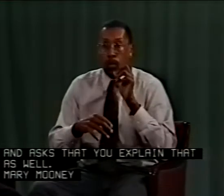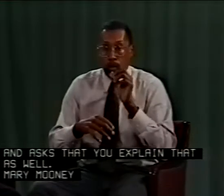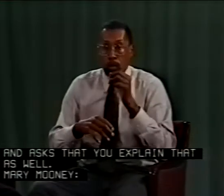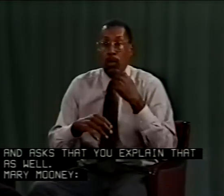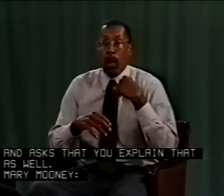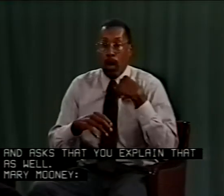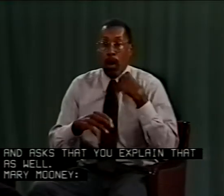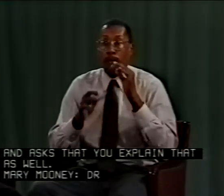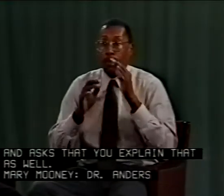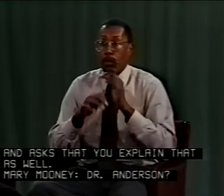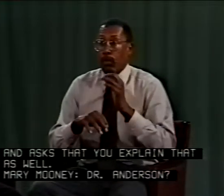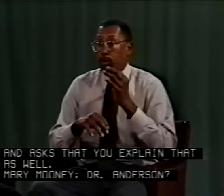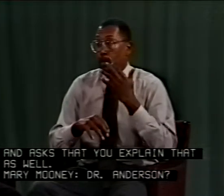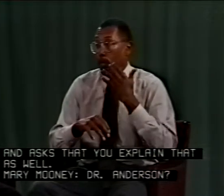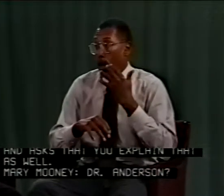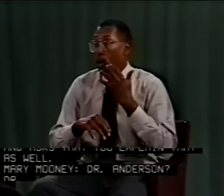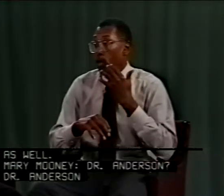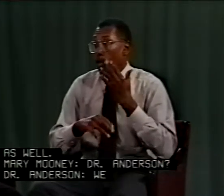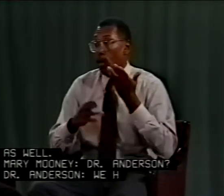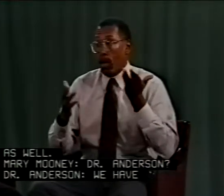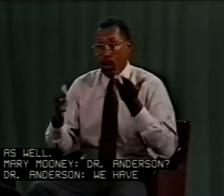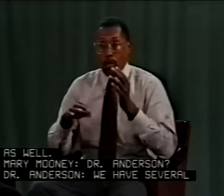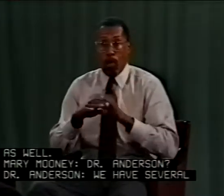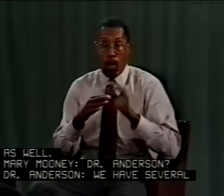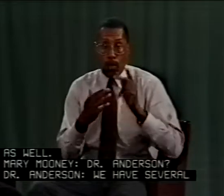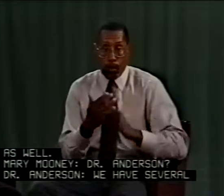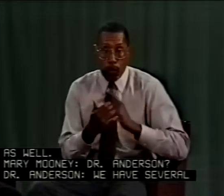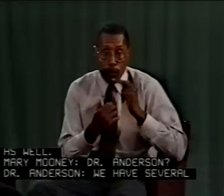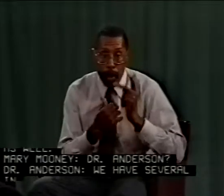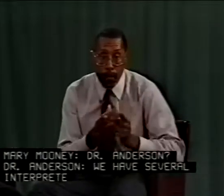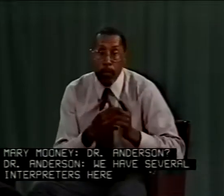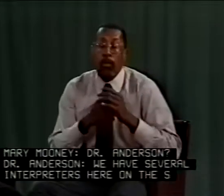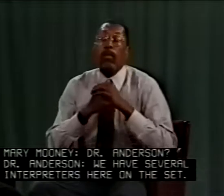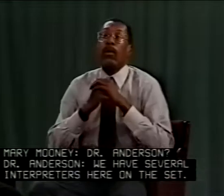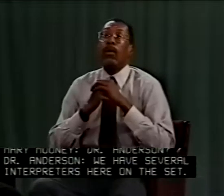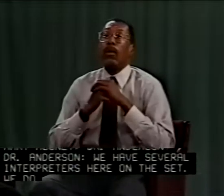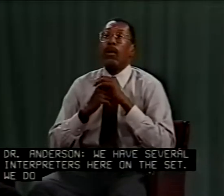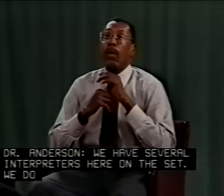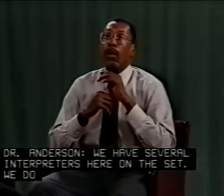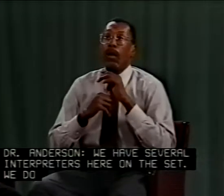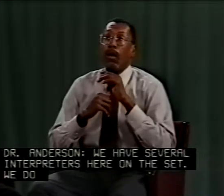set. We do have interpreters of color on the program.